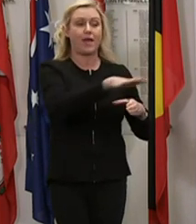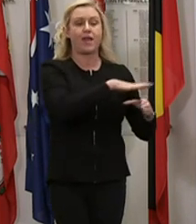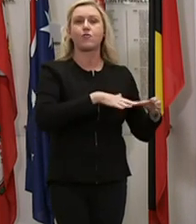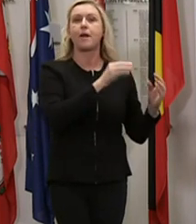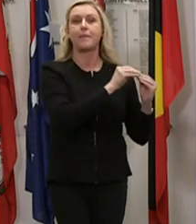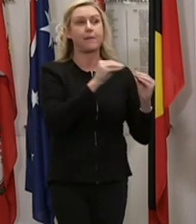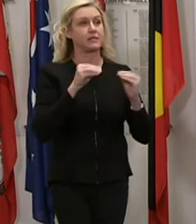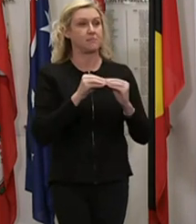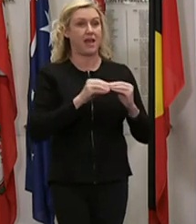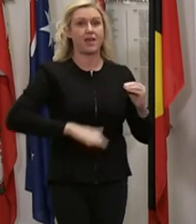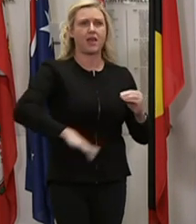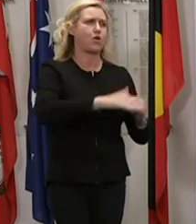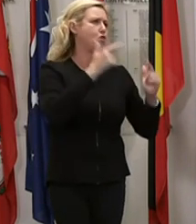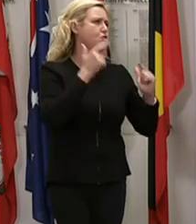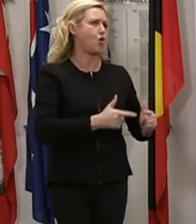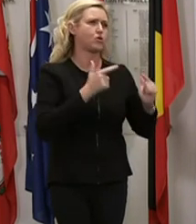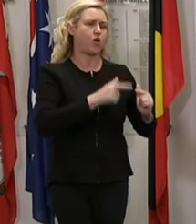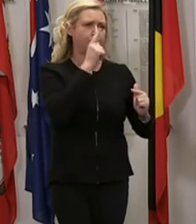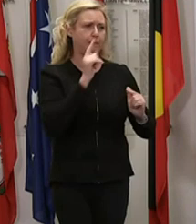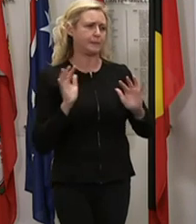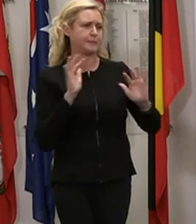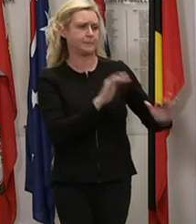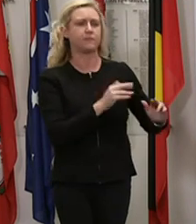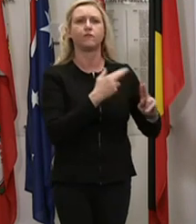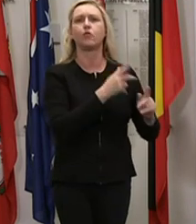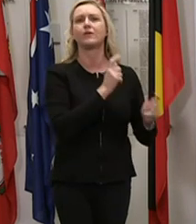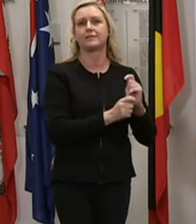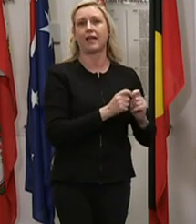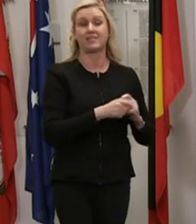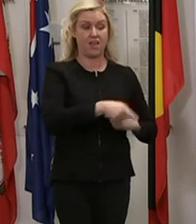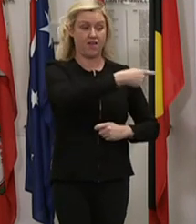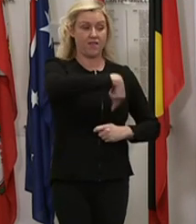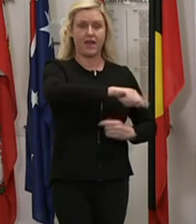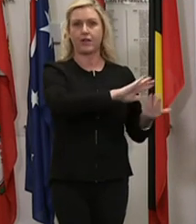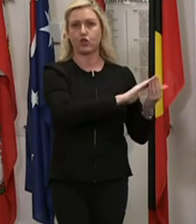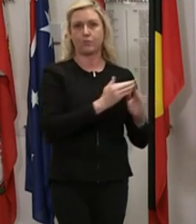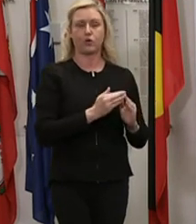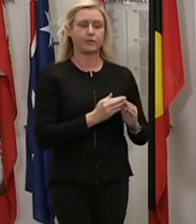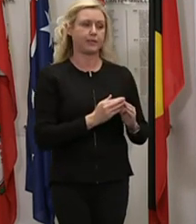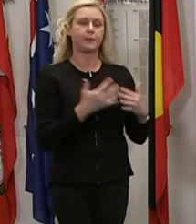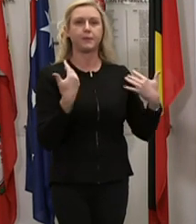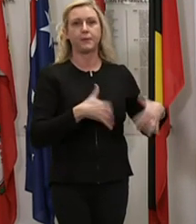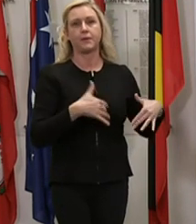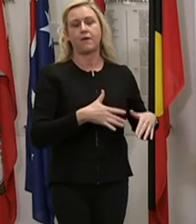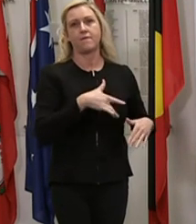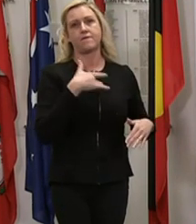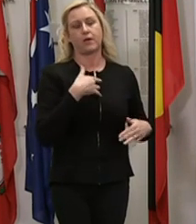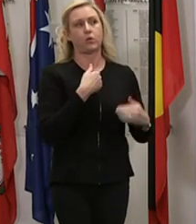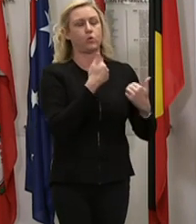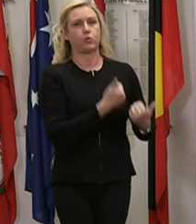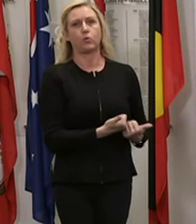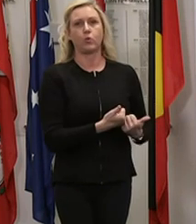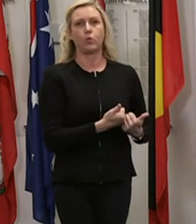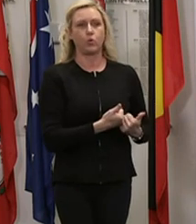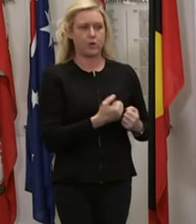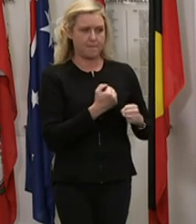out in high numbers. So that action of that community gives me good assurance that we're